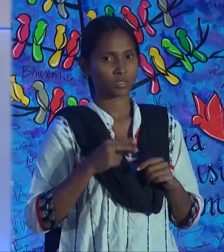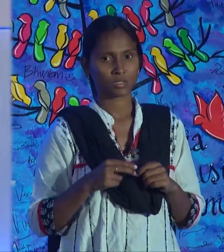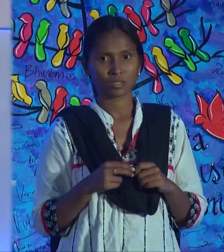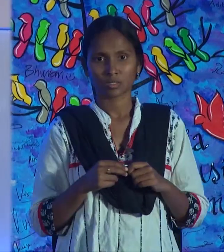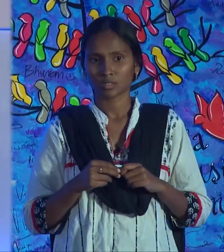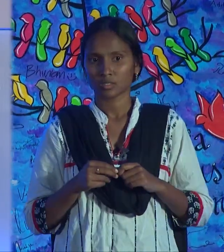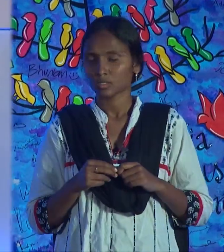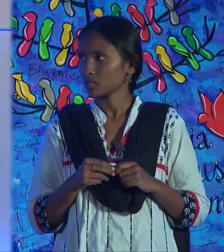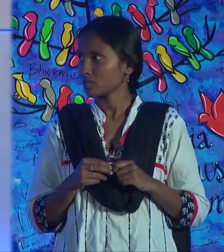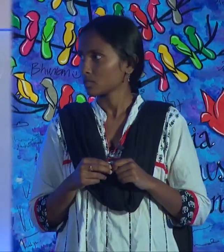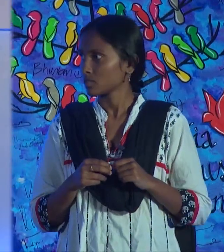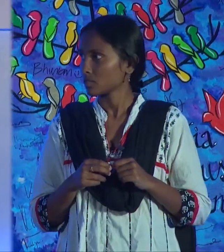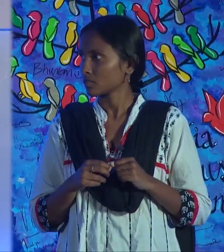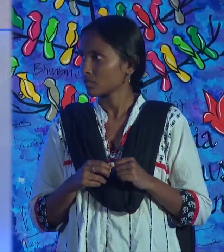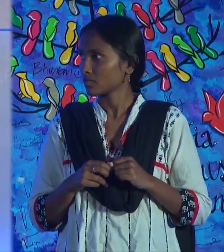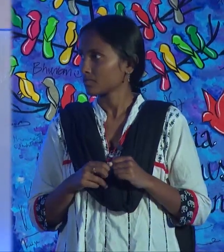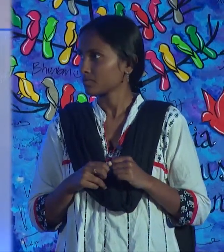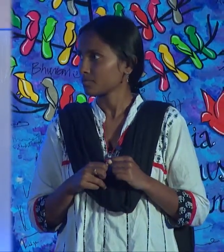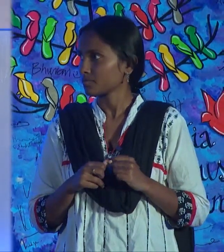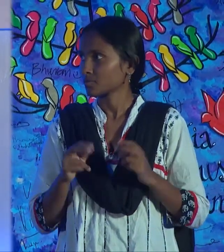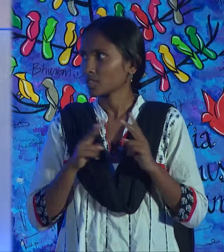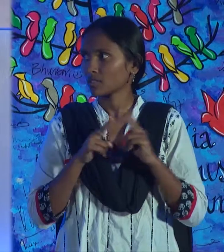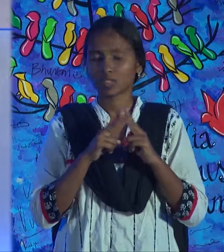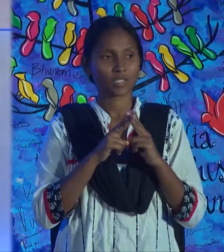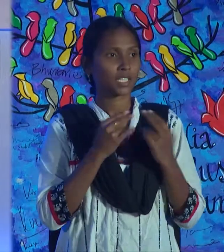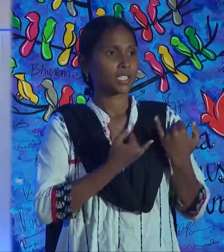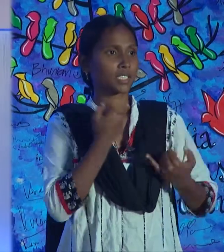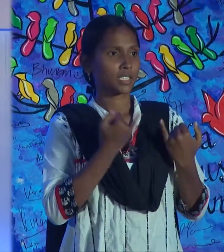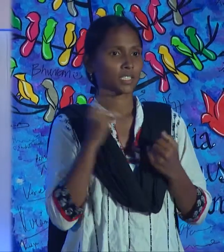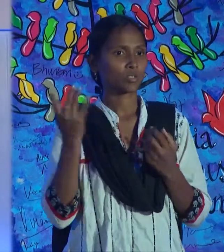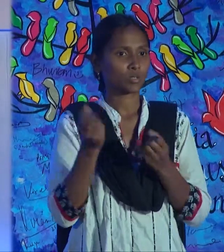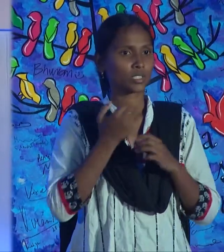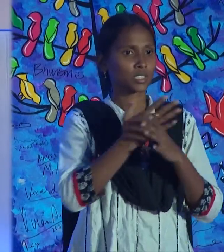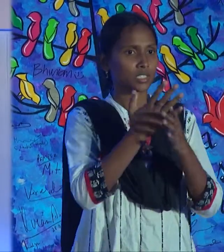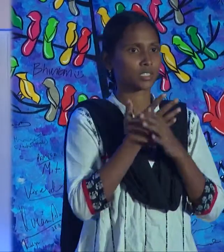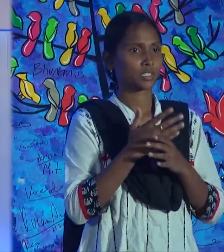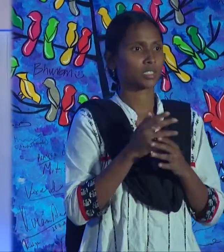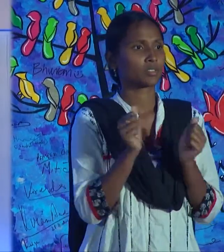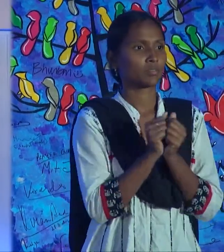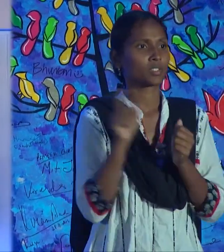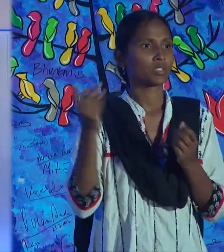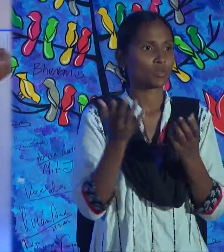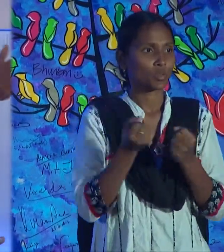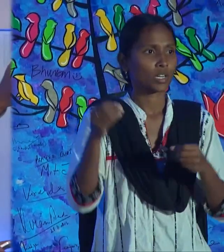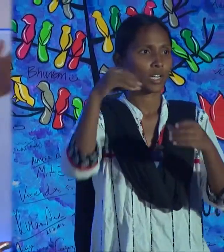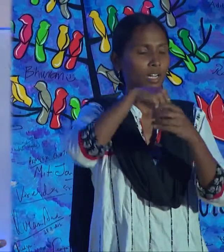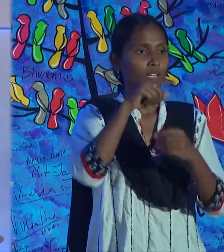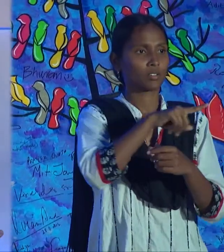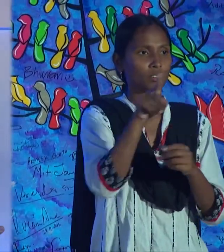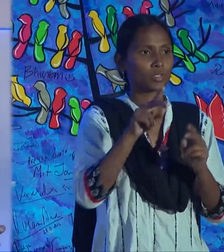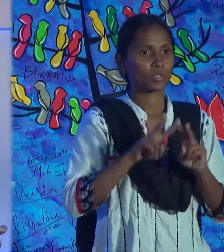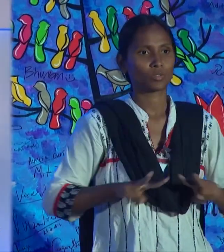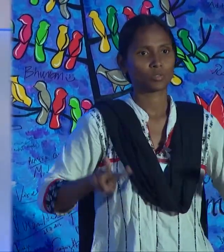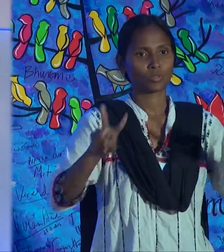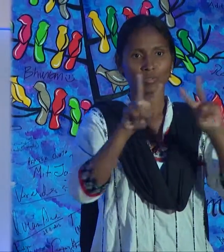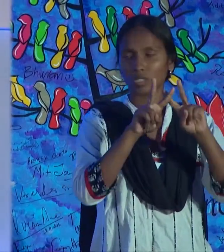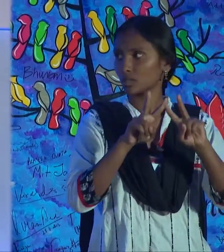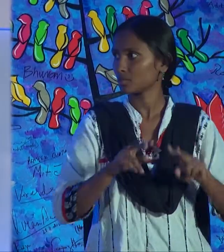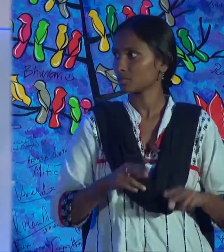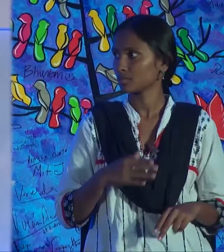would like to just go ahead and share something very interesting with you, because I need to add some value over here. Can I have a volunteer, please, quickly on